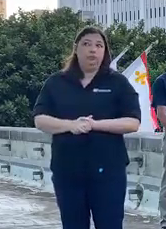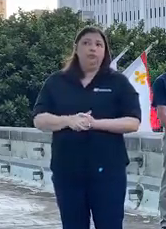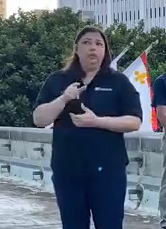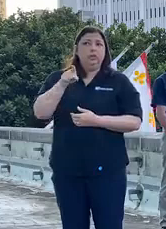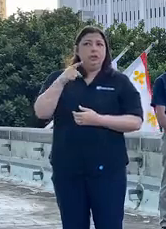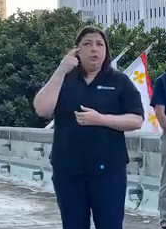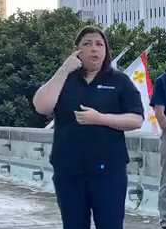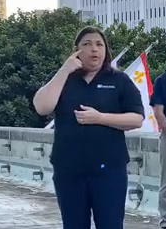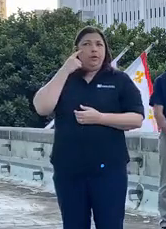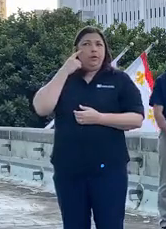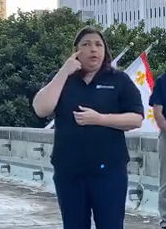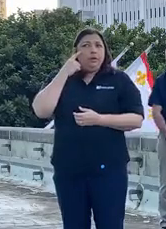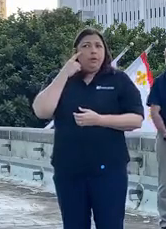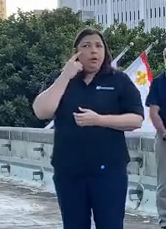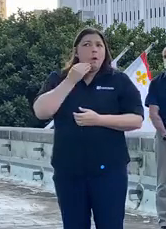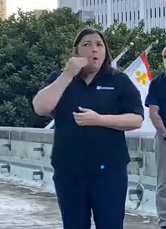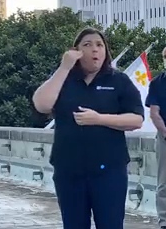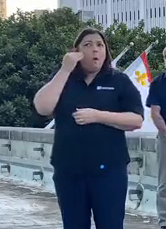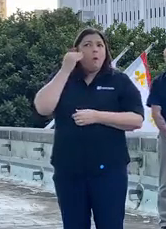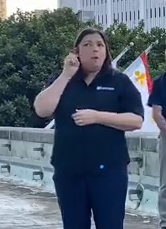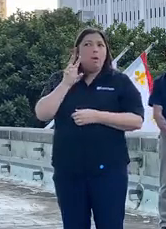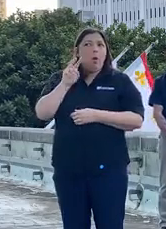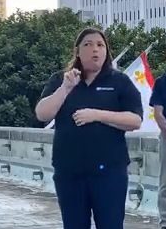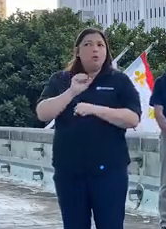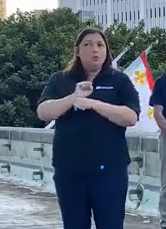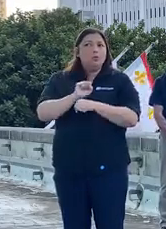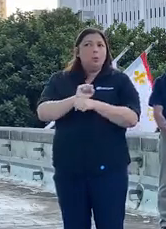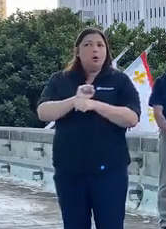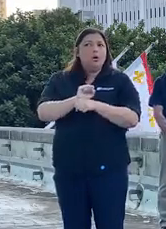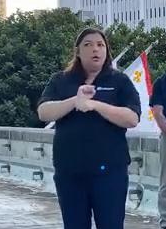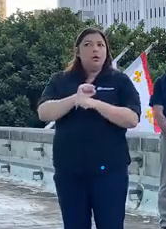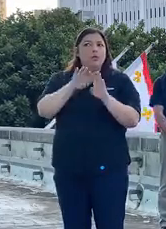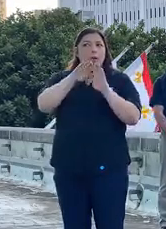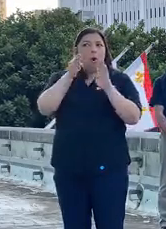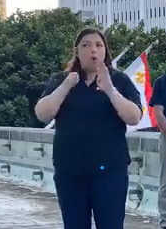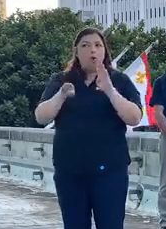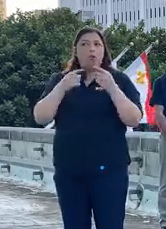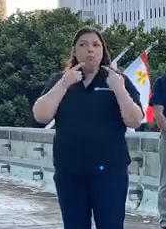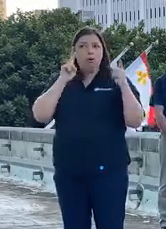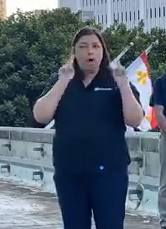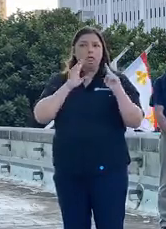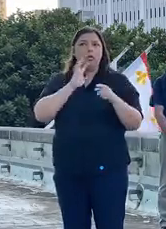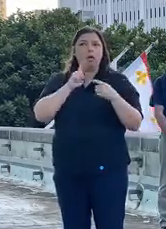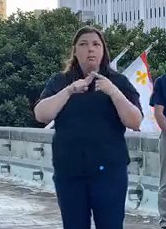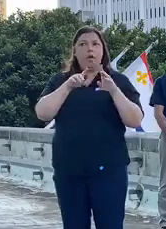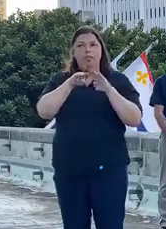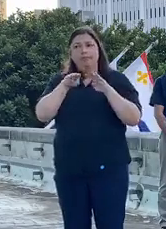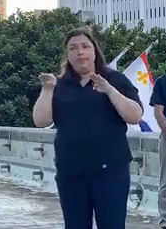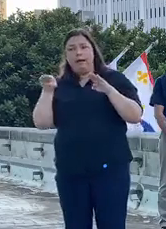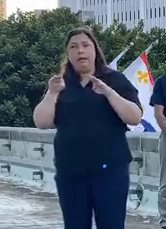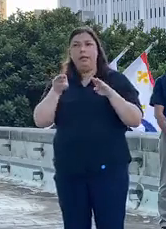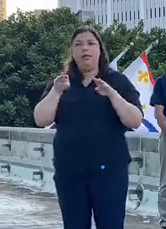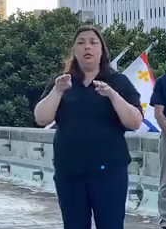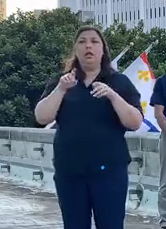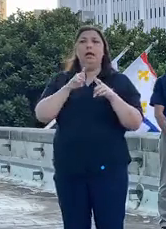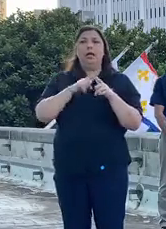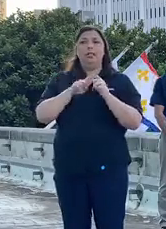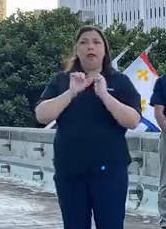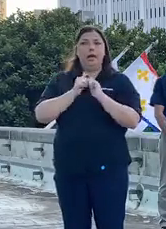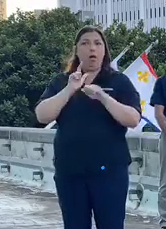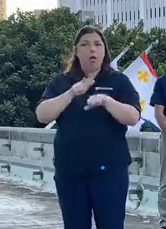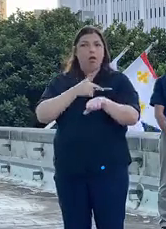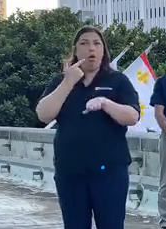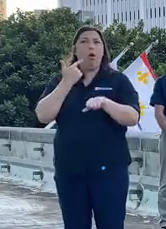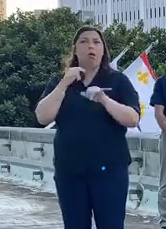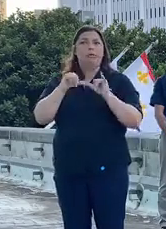Do you think the stay-at-home order is working? Have we reached the curve? Talk about the flattening of the curve and how long